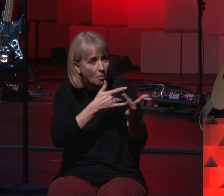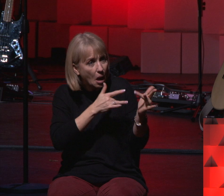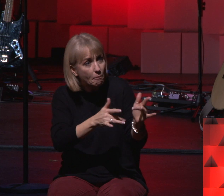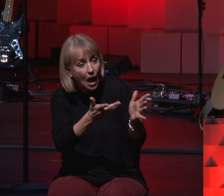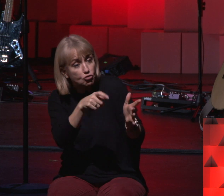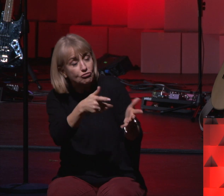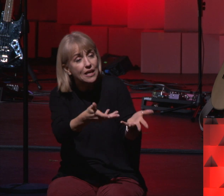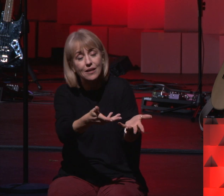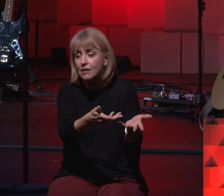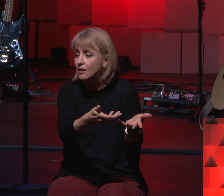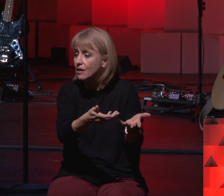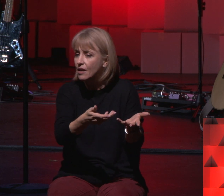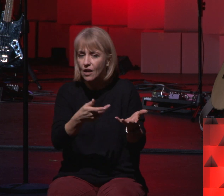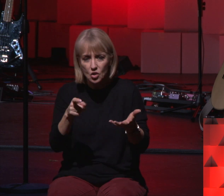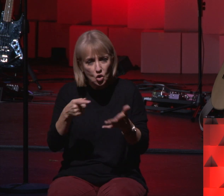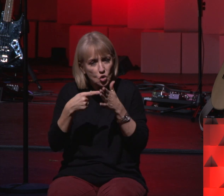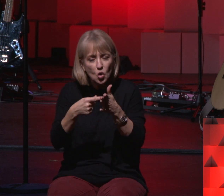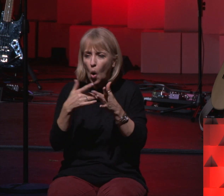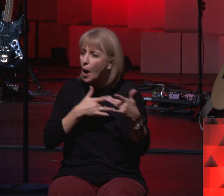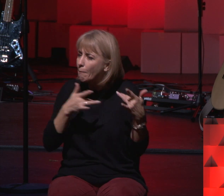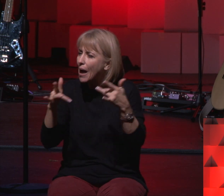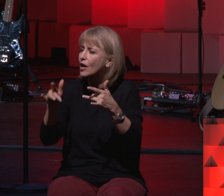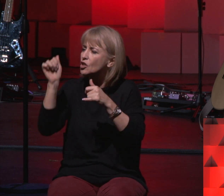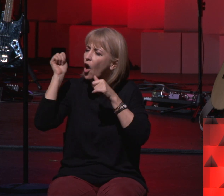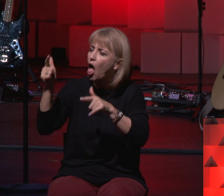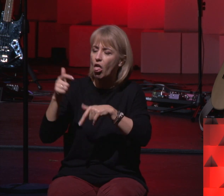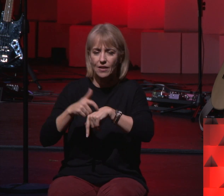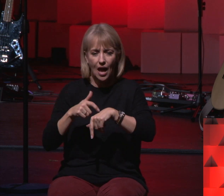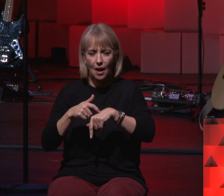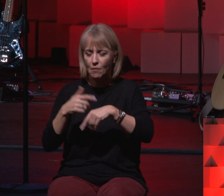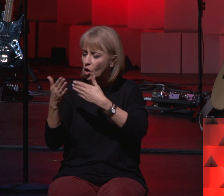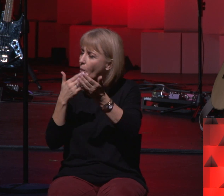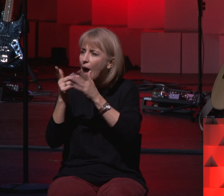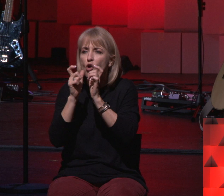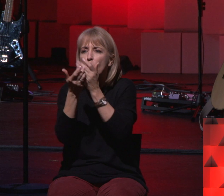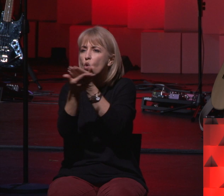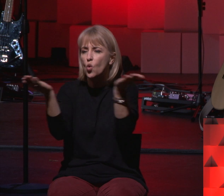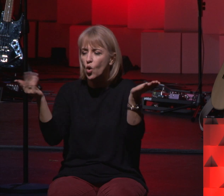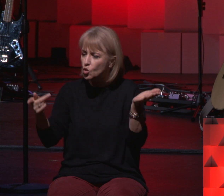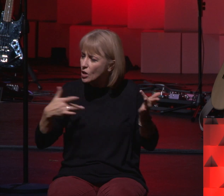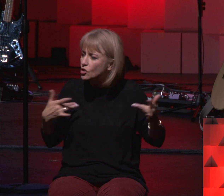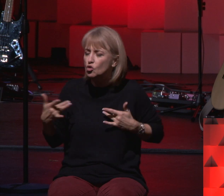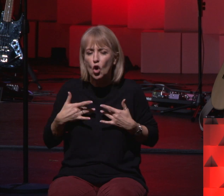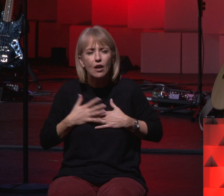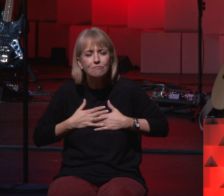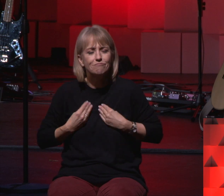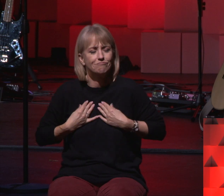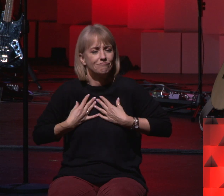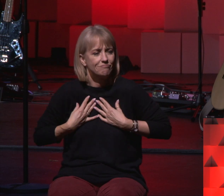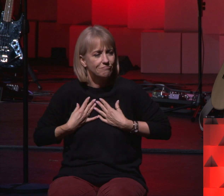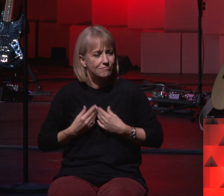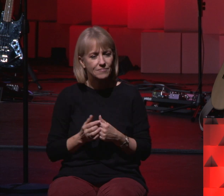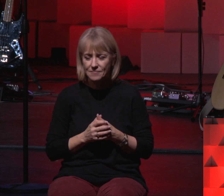you? You should be a person that shows compassion at all times, wherever you're at, because you're concerned. Engage in